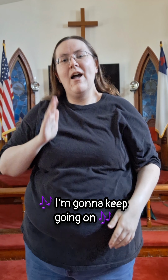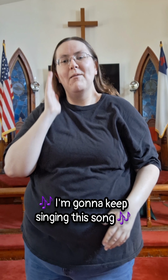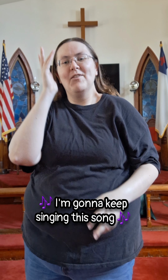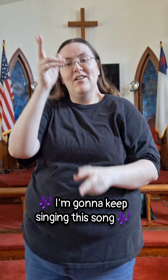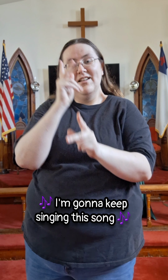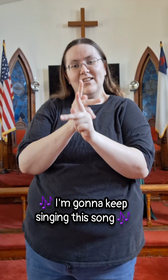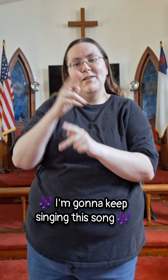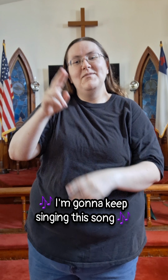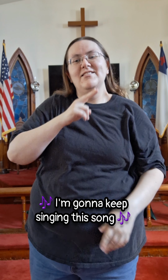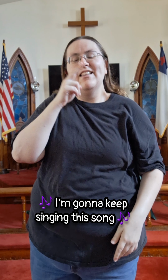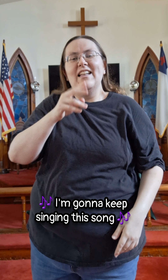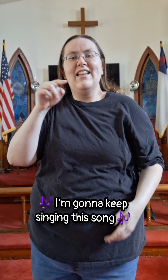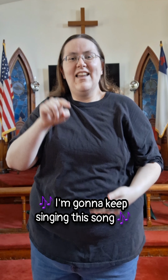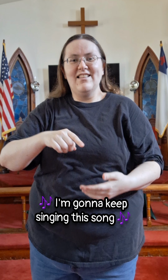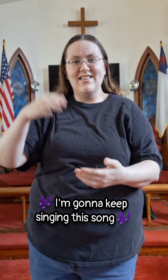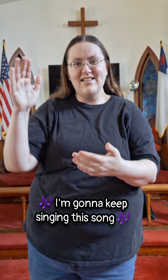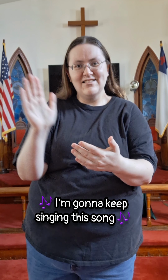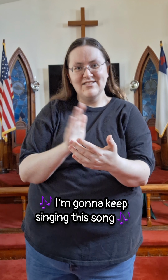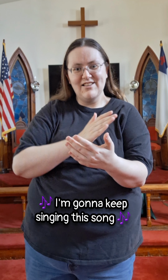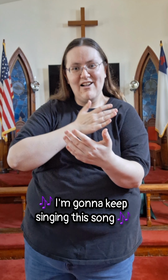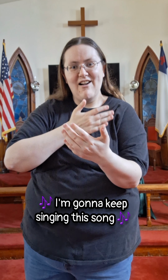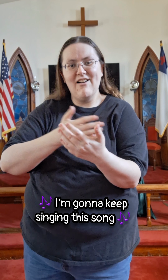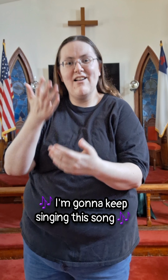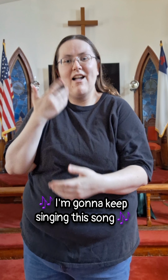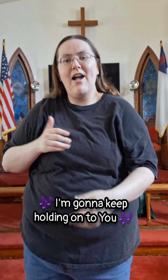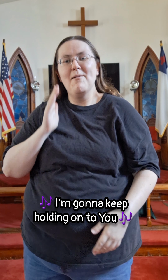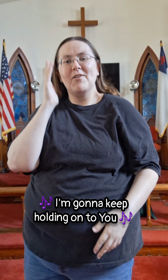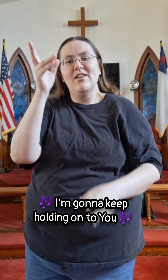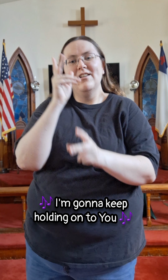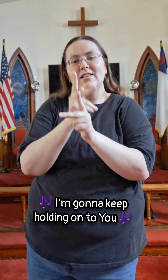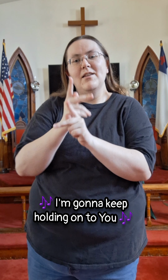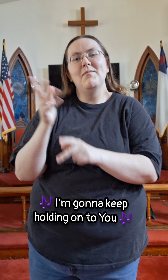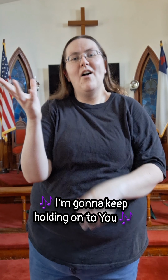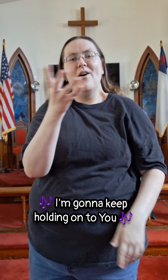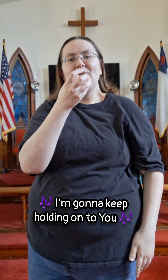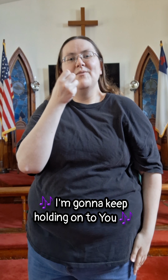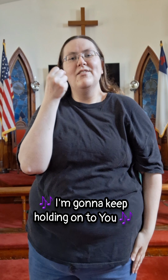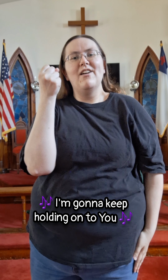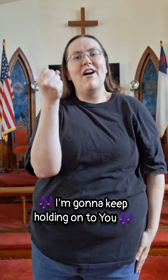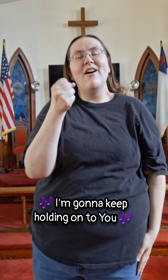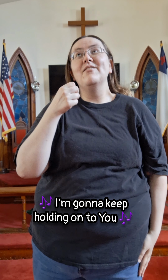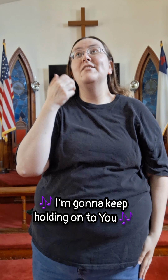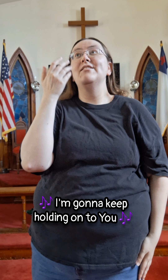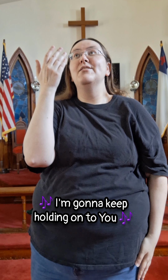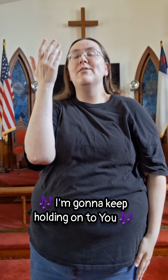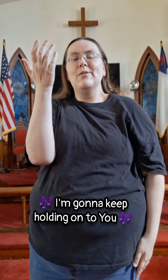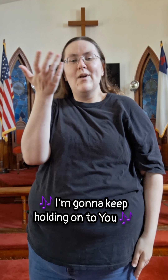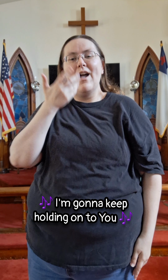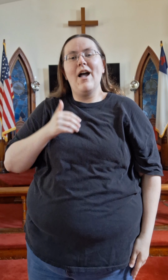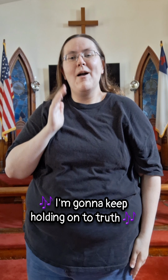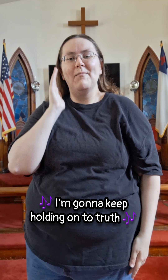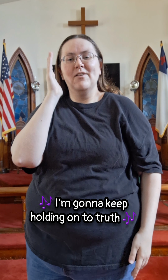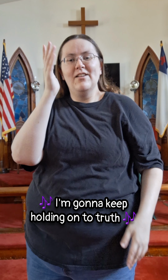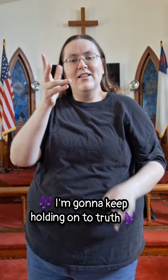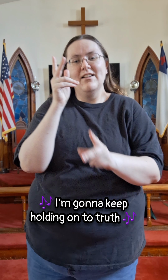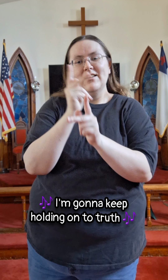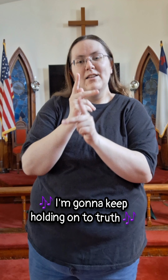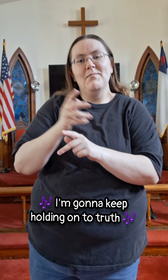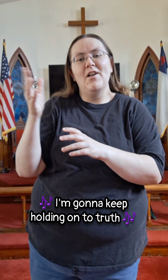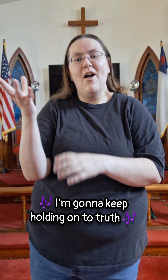I'm gonna keep singing this song I'm gonna keep holding on to you I'm gonna keep holding